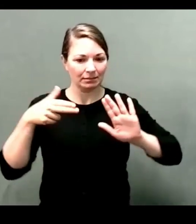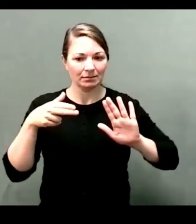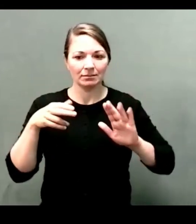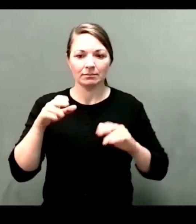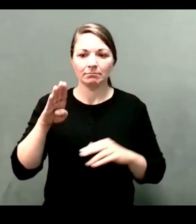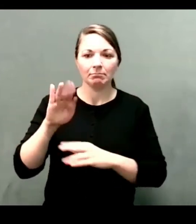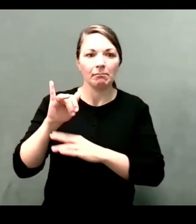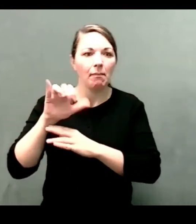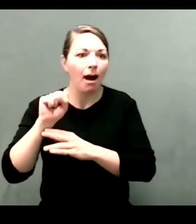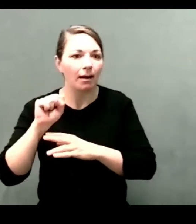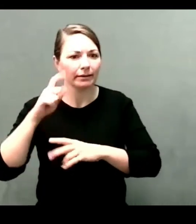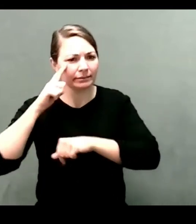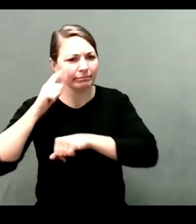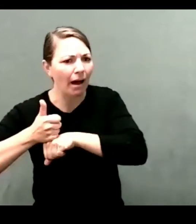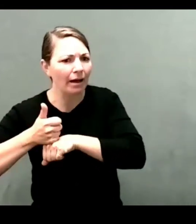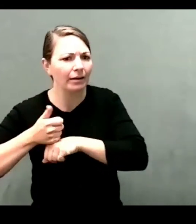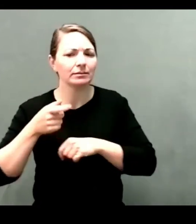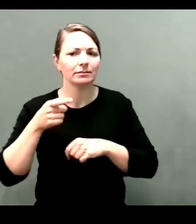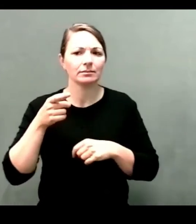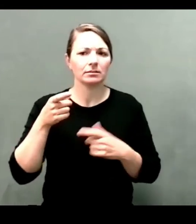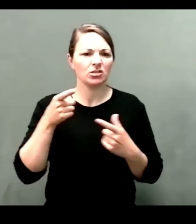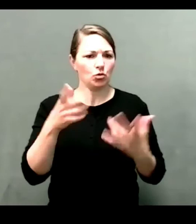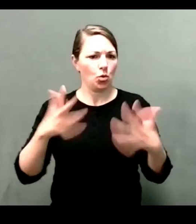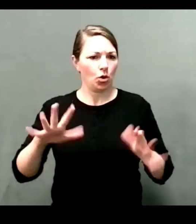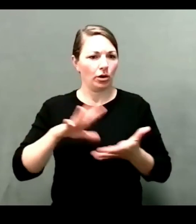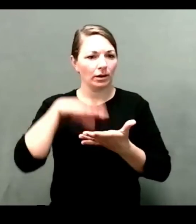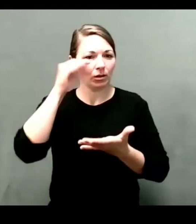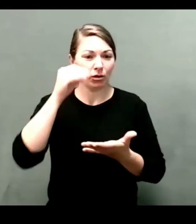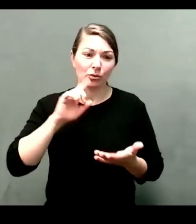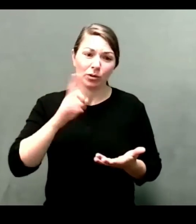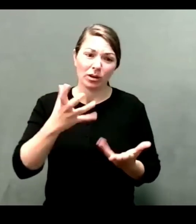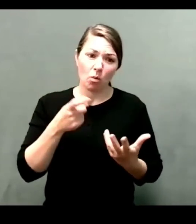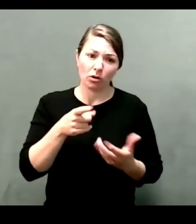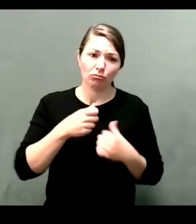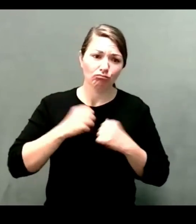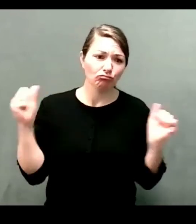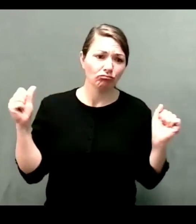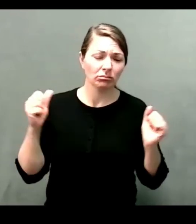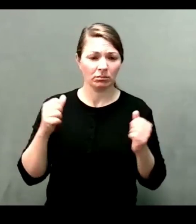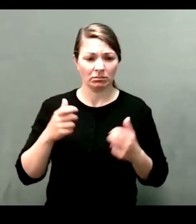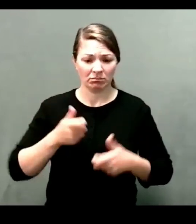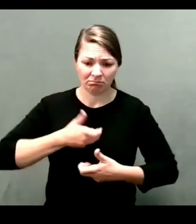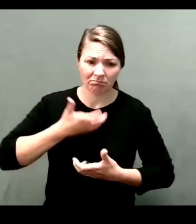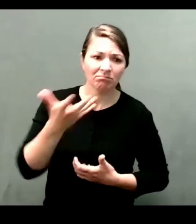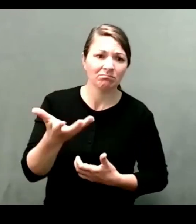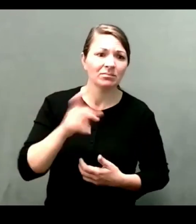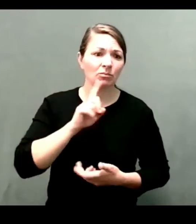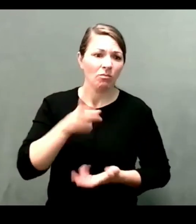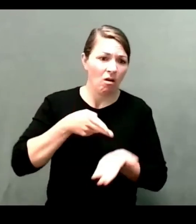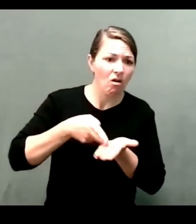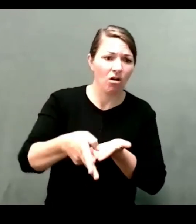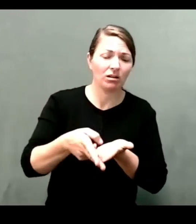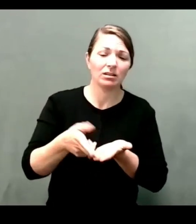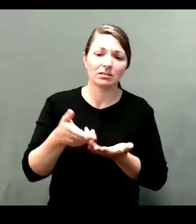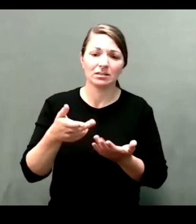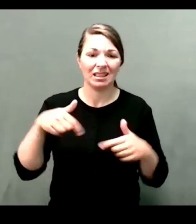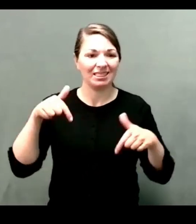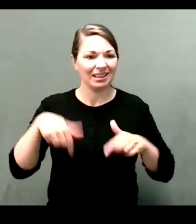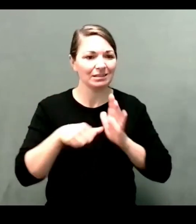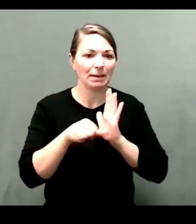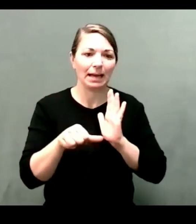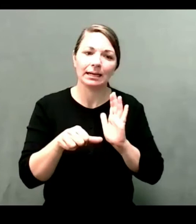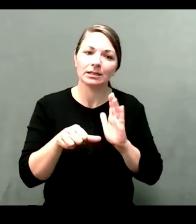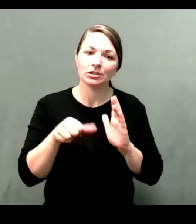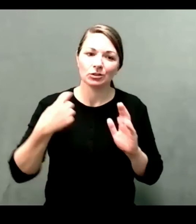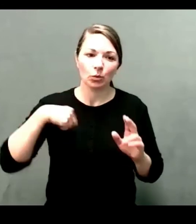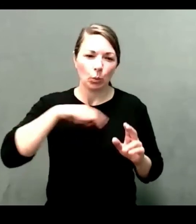have we learned? And this is a place where we're going to ask folks to be really honest, right? We're asking you to come to this page of this worksheet knowing that